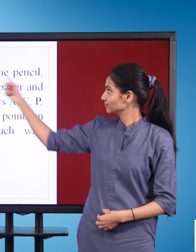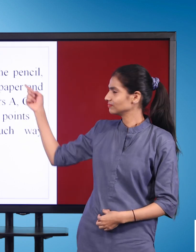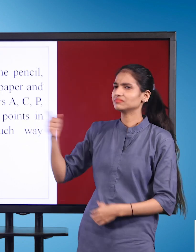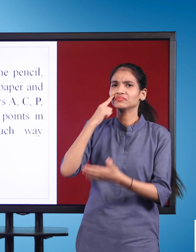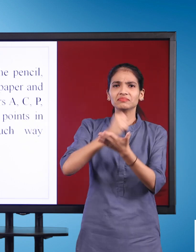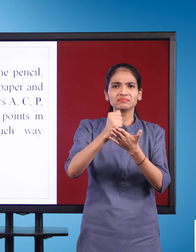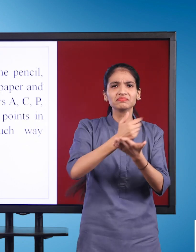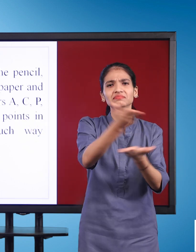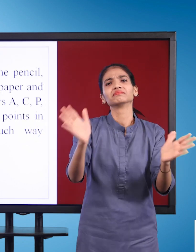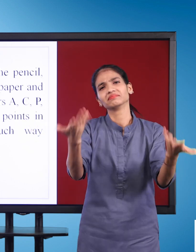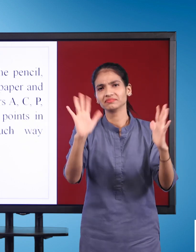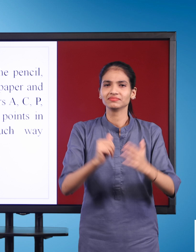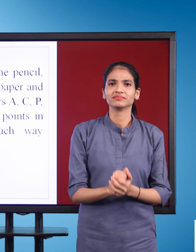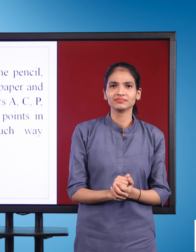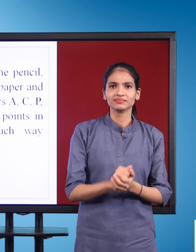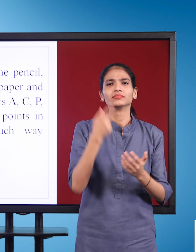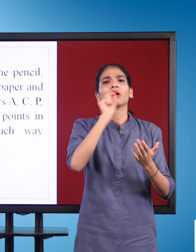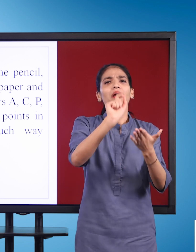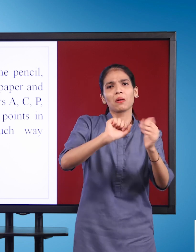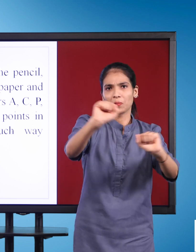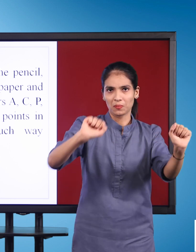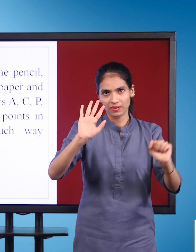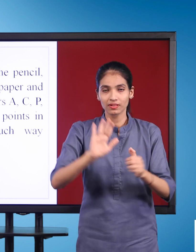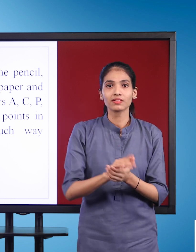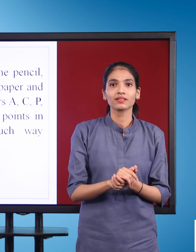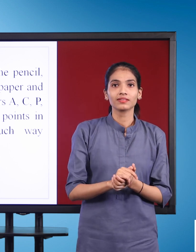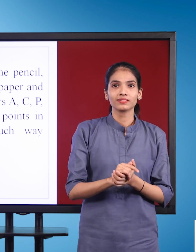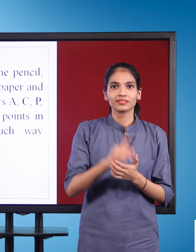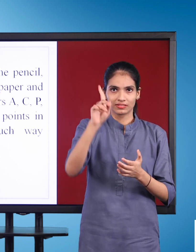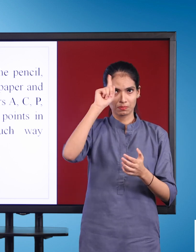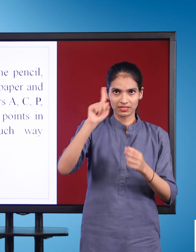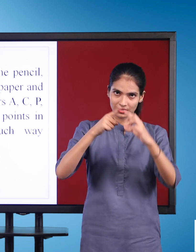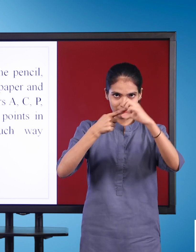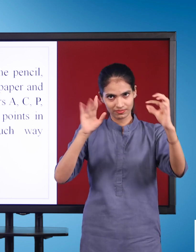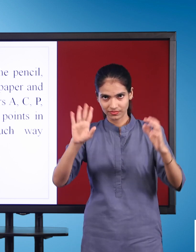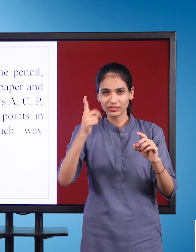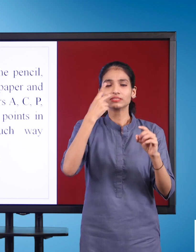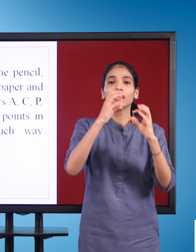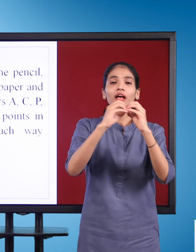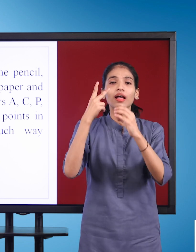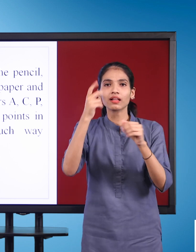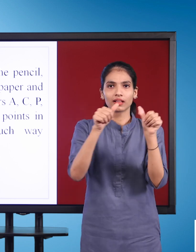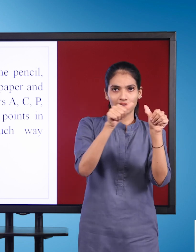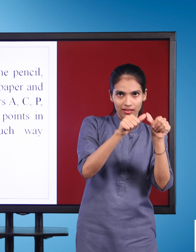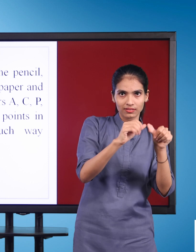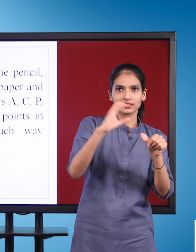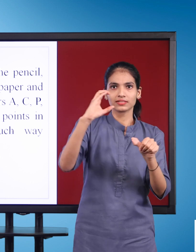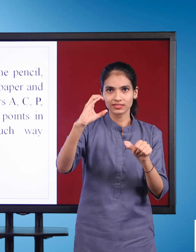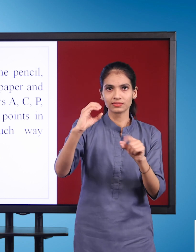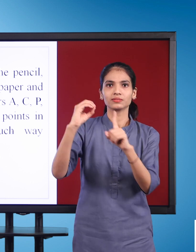Try these. 1. With the sharp tip of the pencil, mark 4 points on a paper and name them by the letters